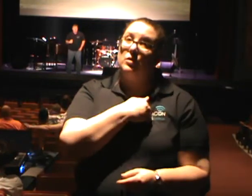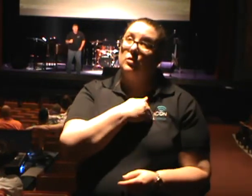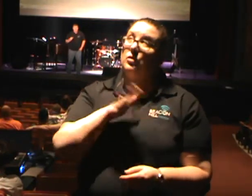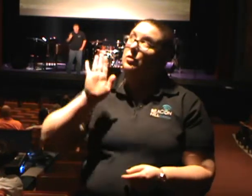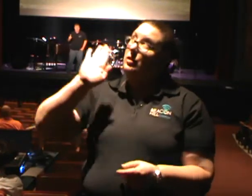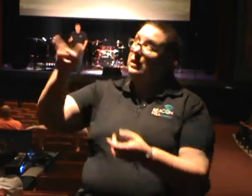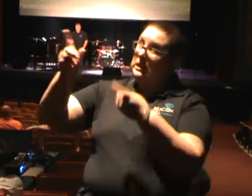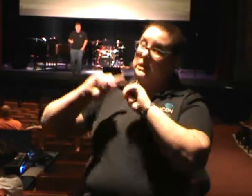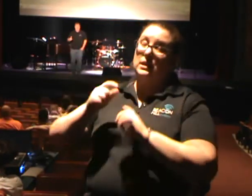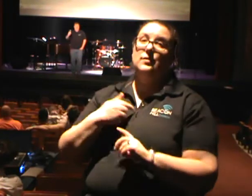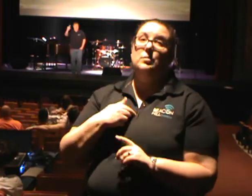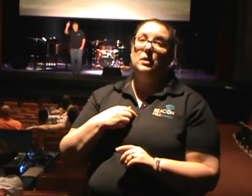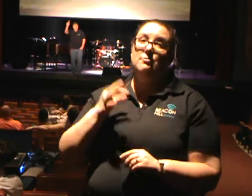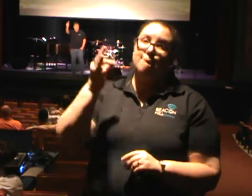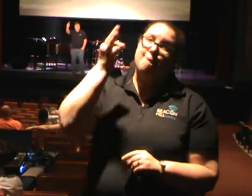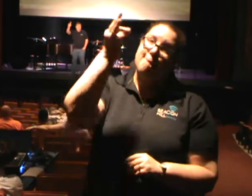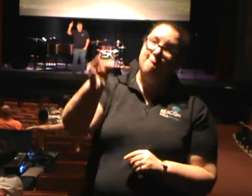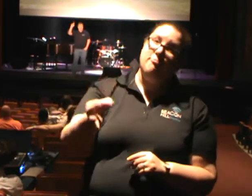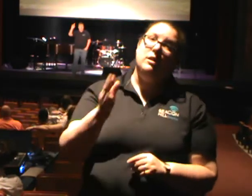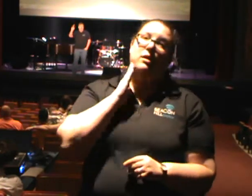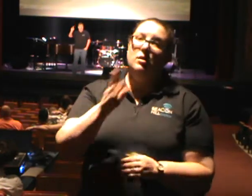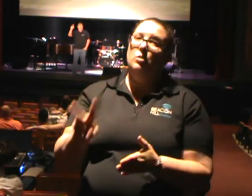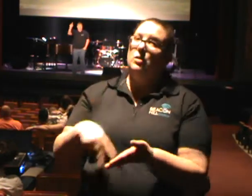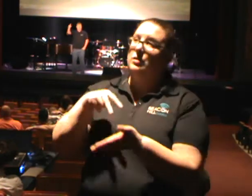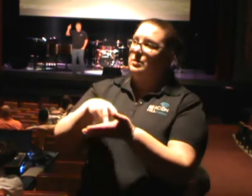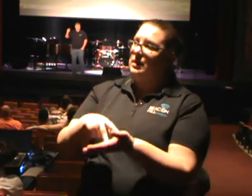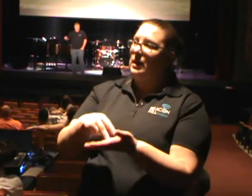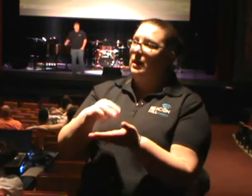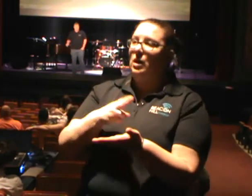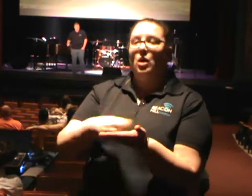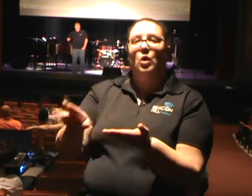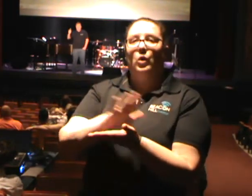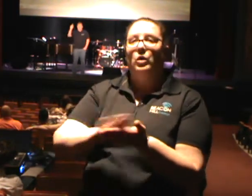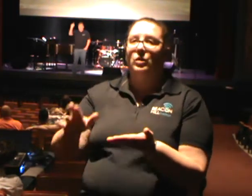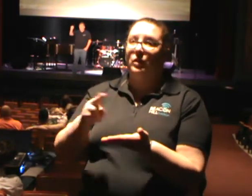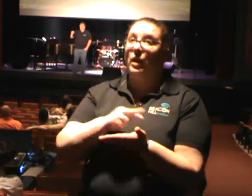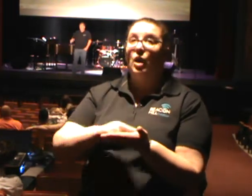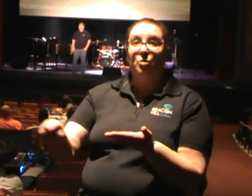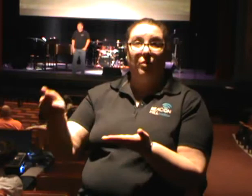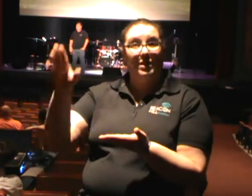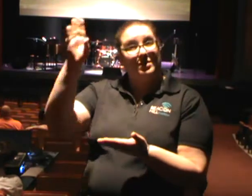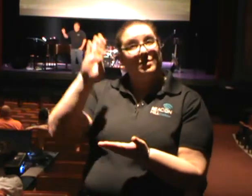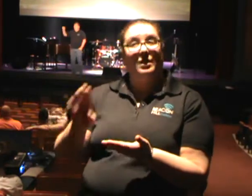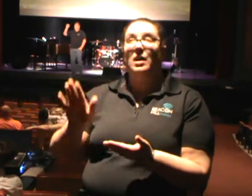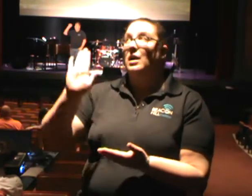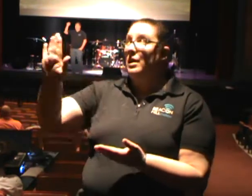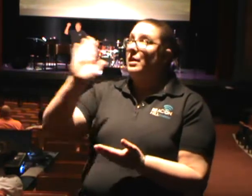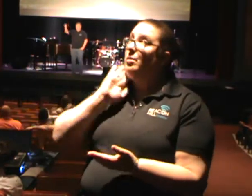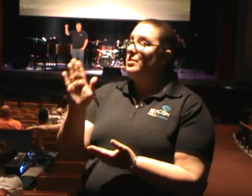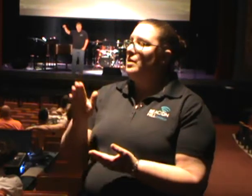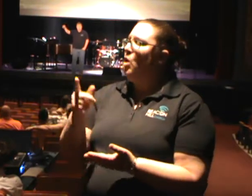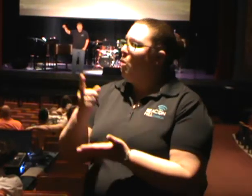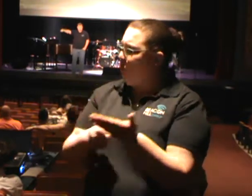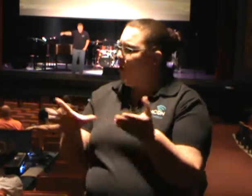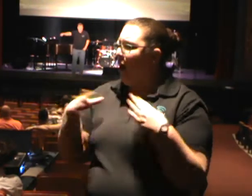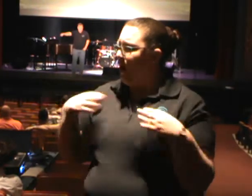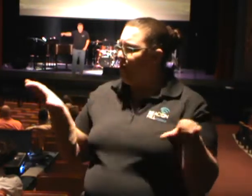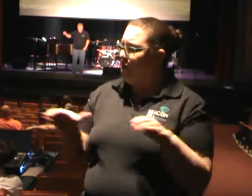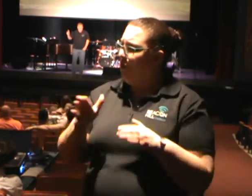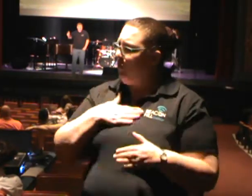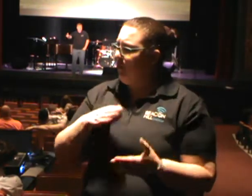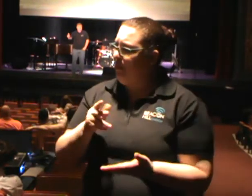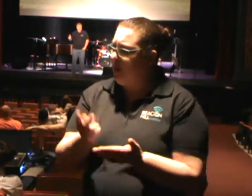me. One day, I will stand before a holy and righteous God, and he will say, "What have you done with my